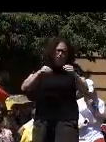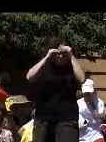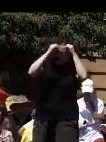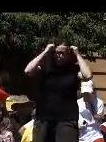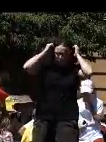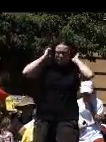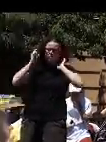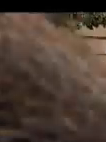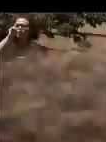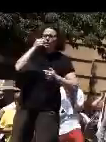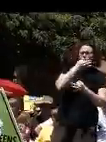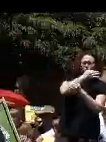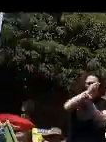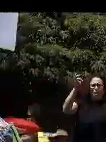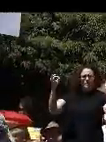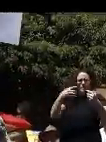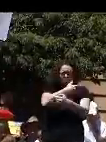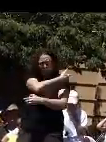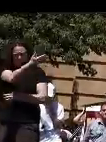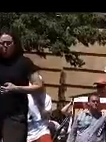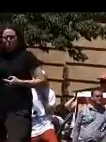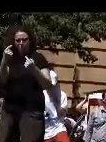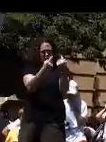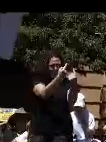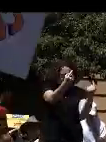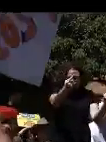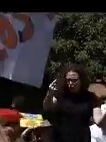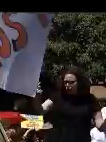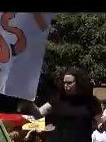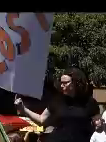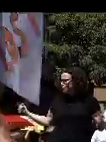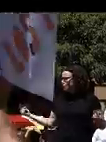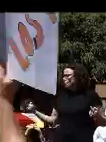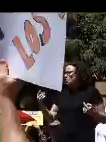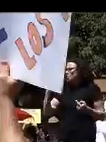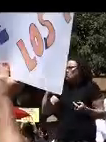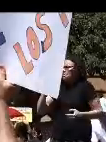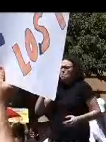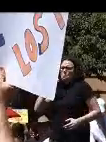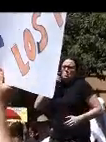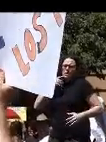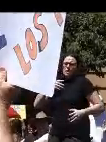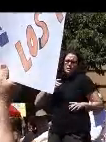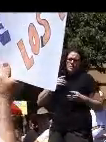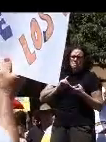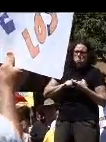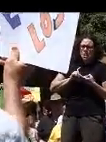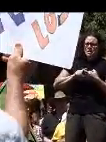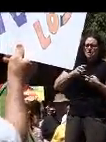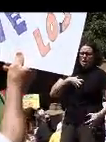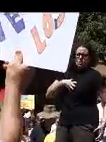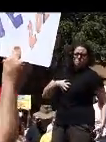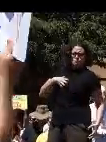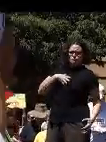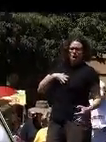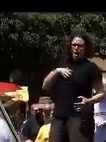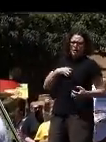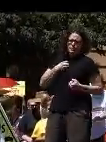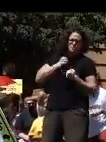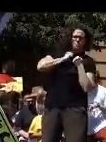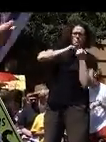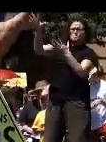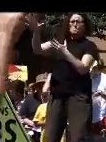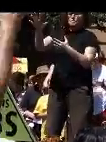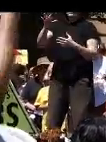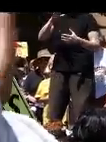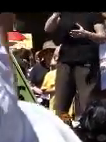Can I ask each and every one of you to maintain the rage against Abbott and against